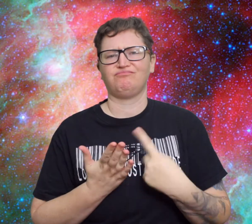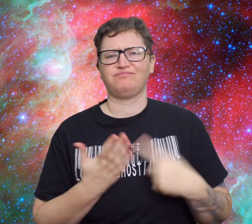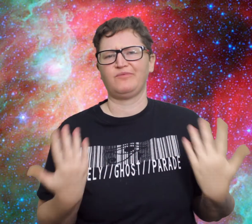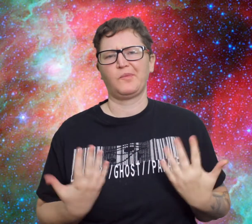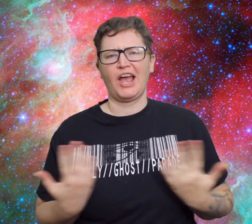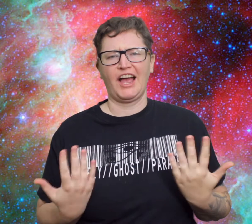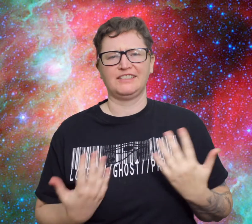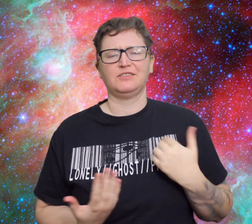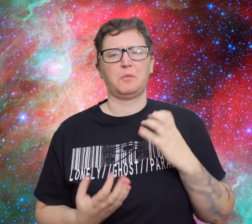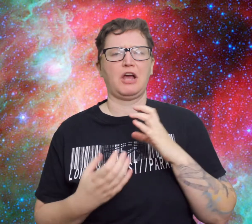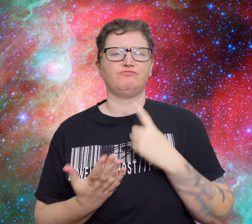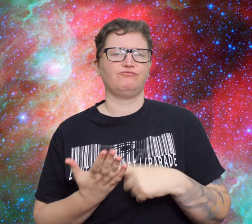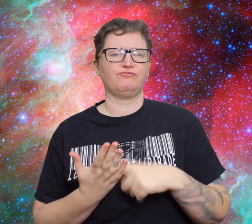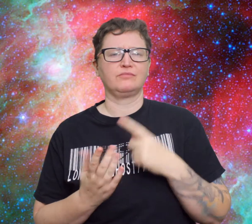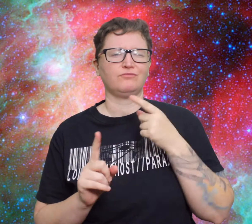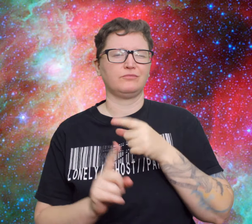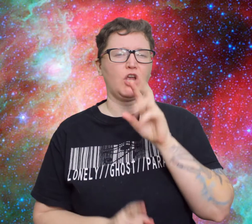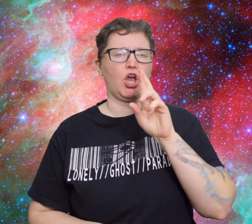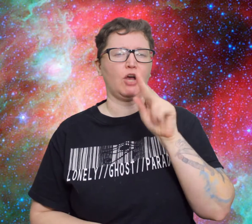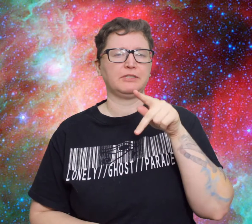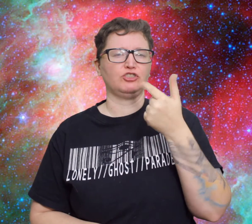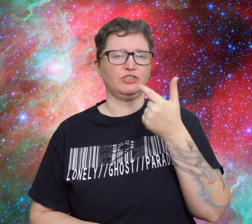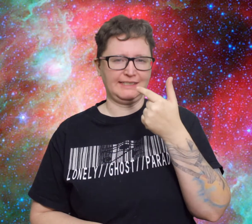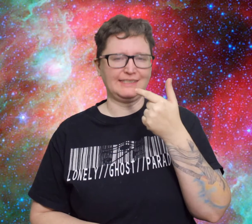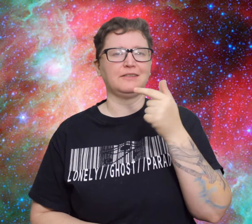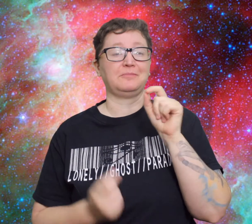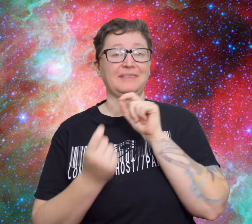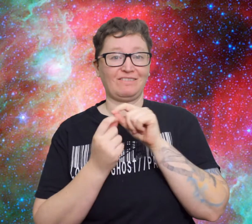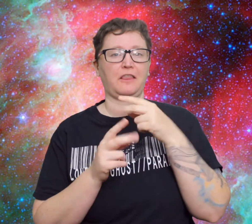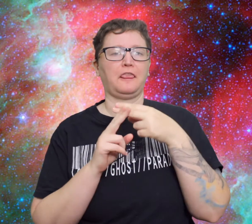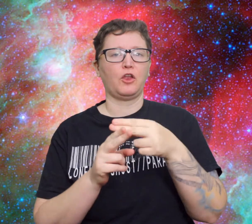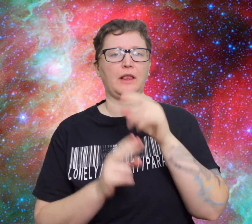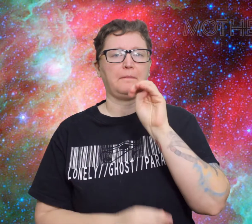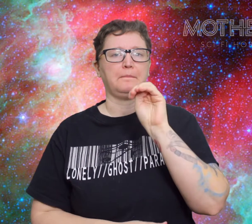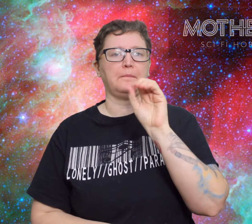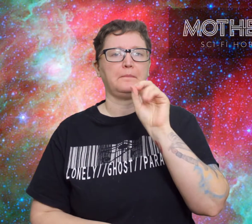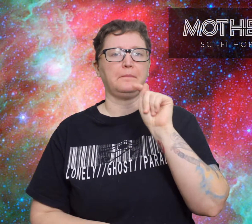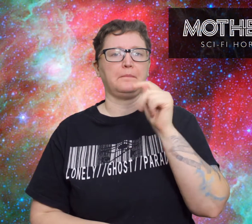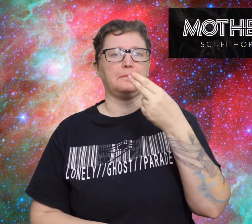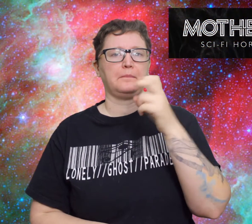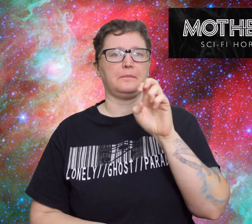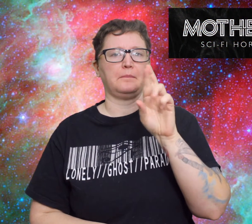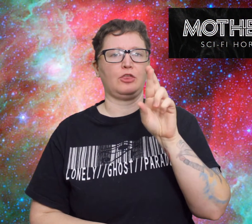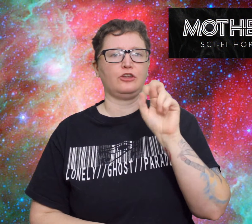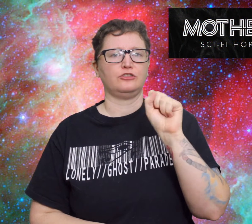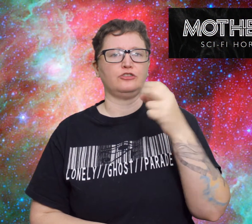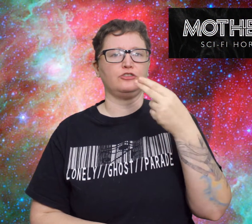and today I wanted to talk about RPG, specifically Mothership.